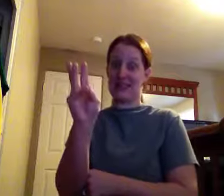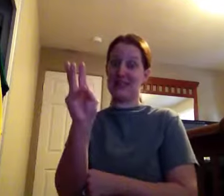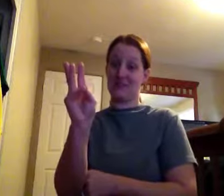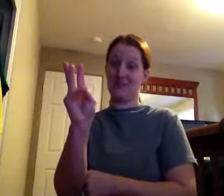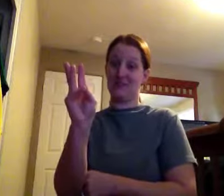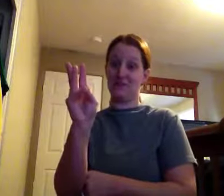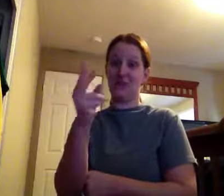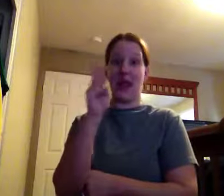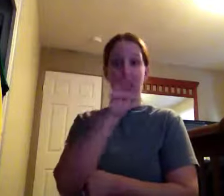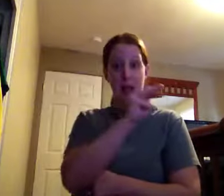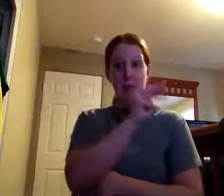98.96